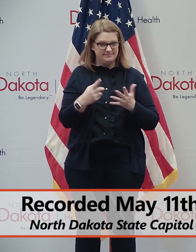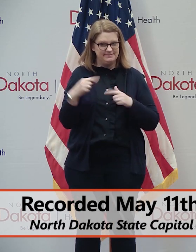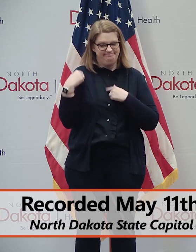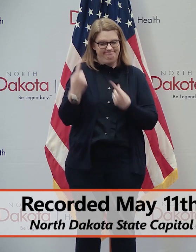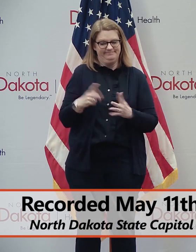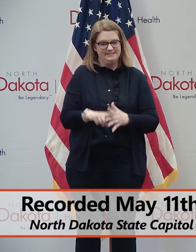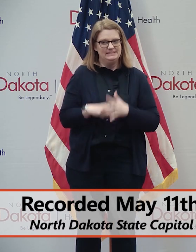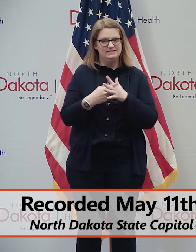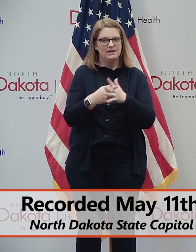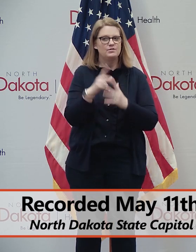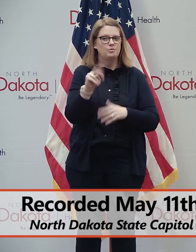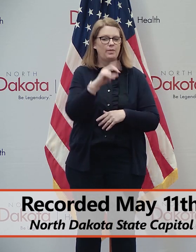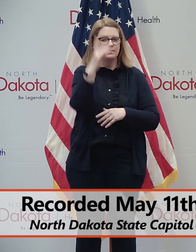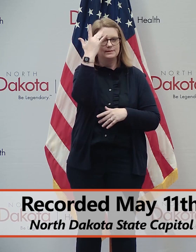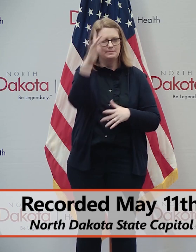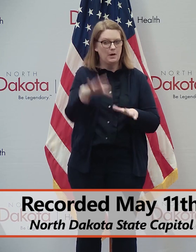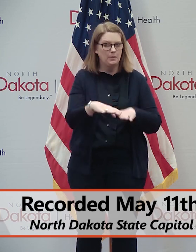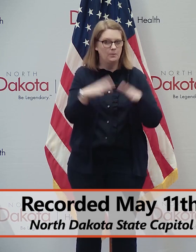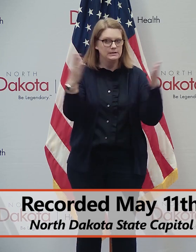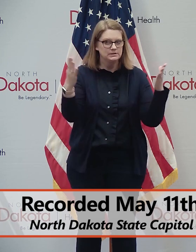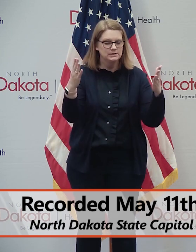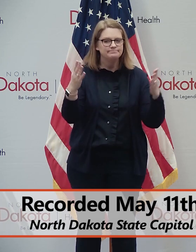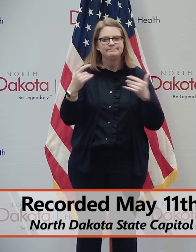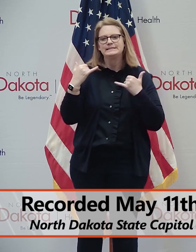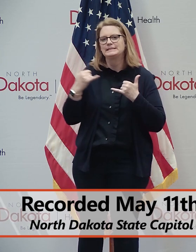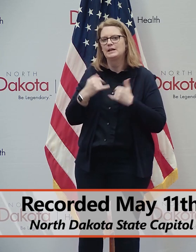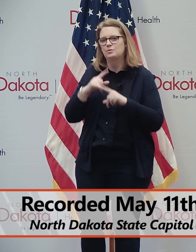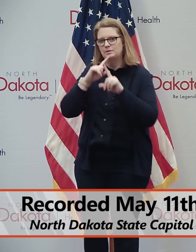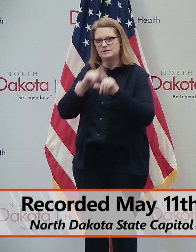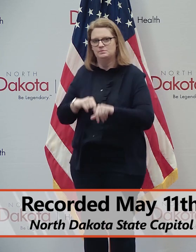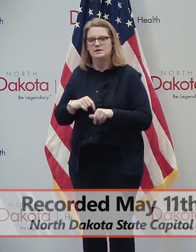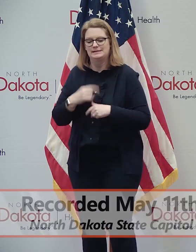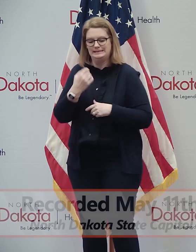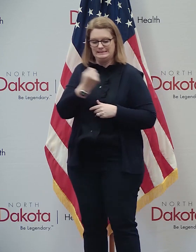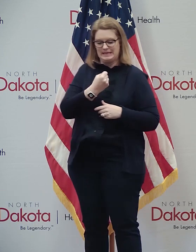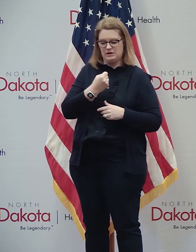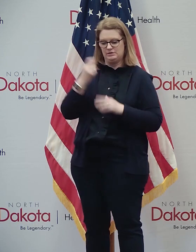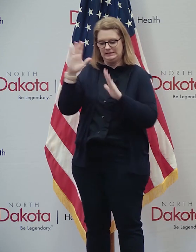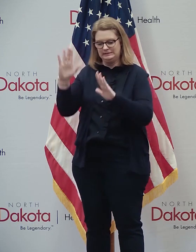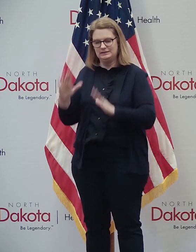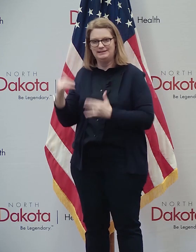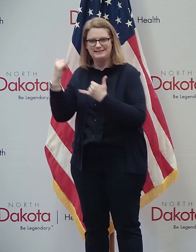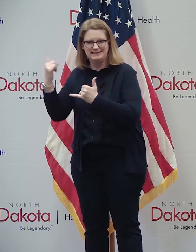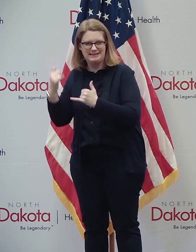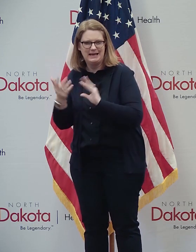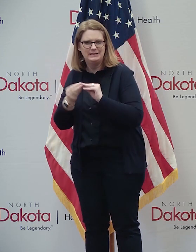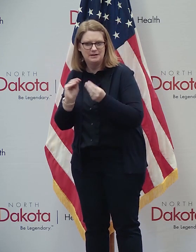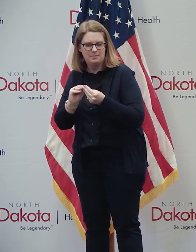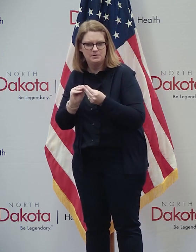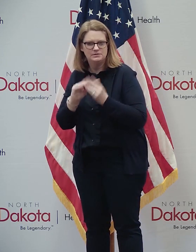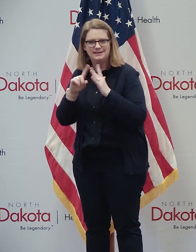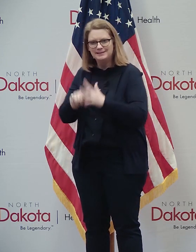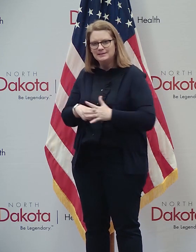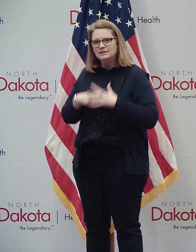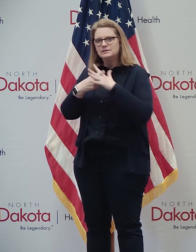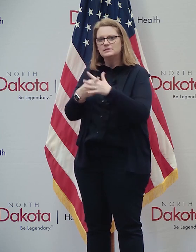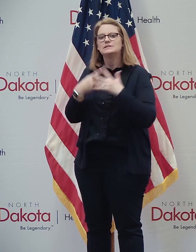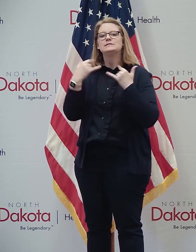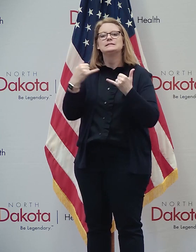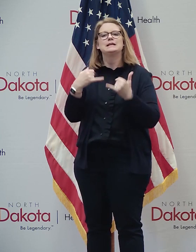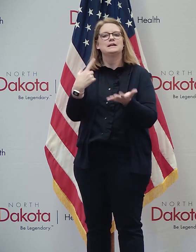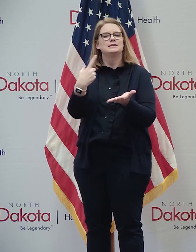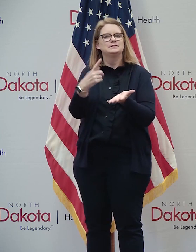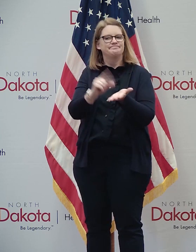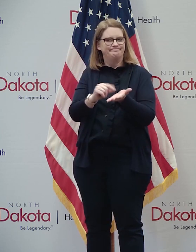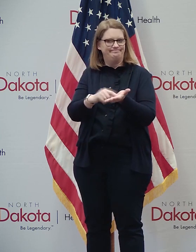Restart. Today we're going to get a chance to report on numbers from Saturday, Sunday, and today as we kick off today's press